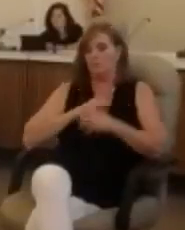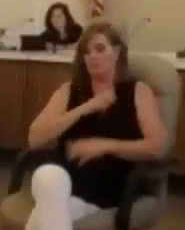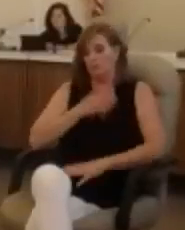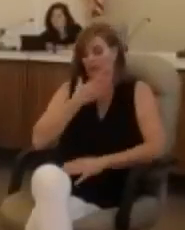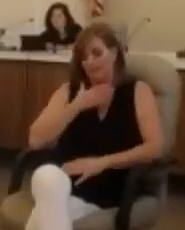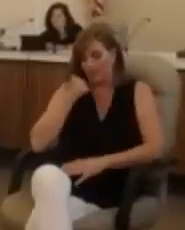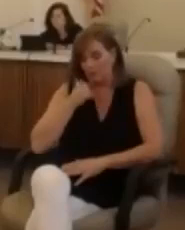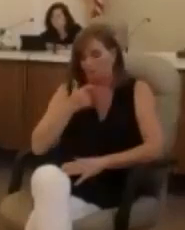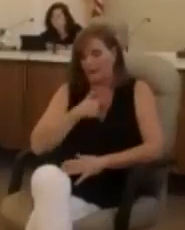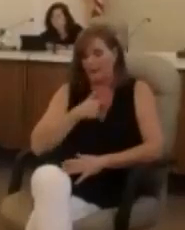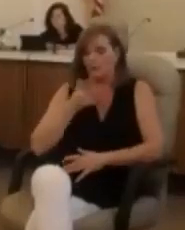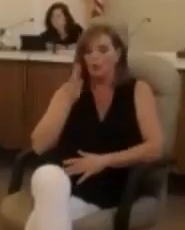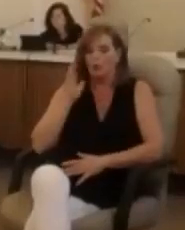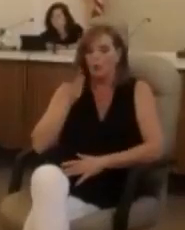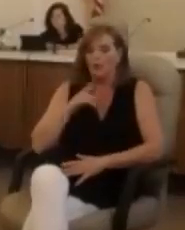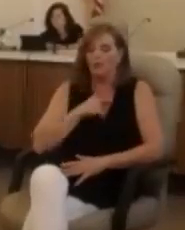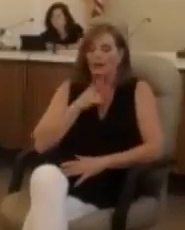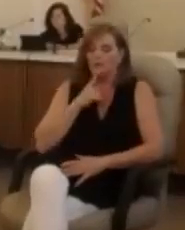Thank you.